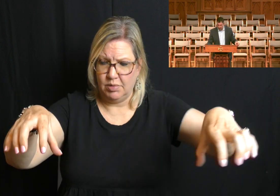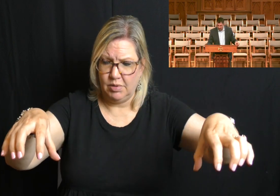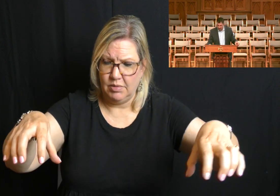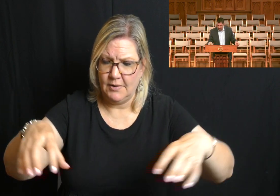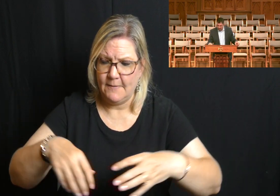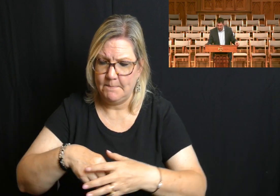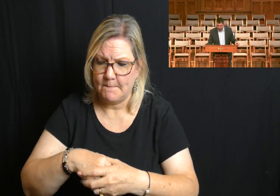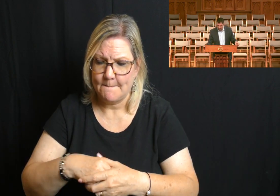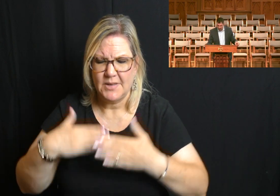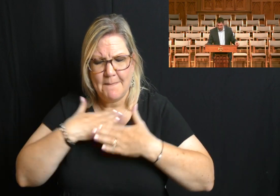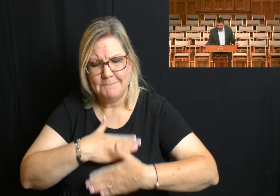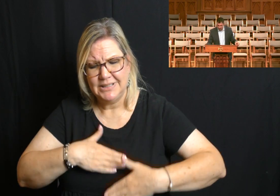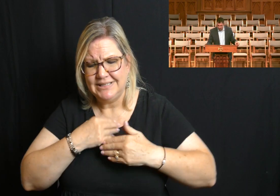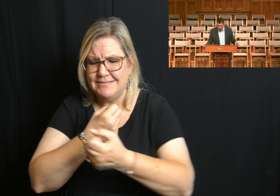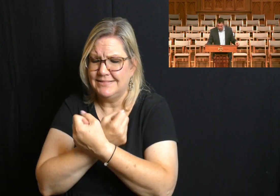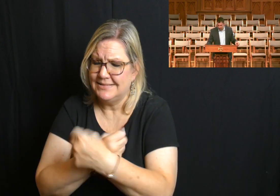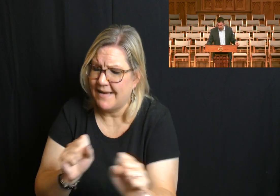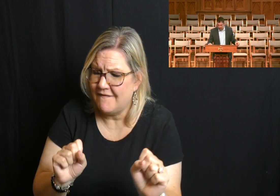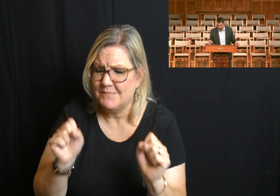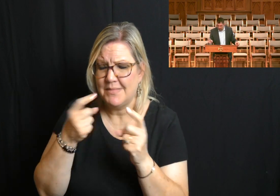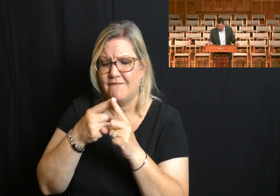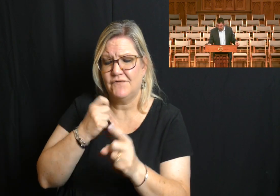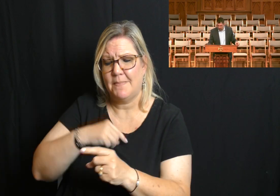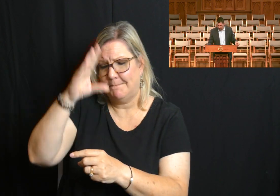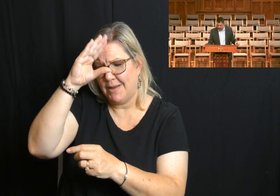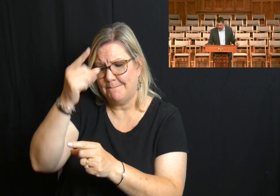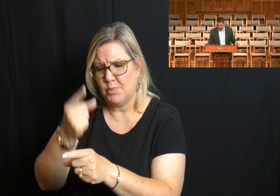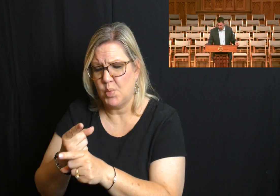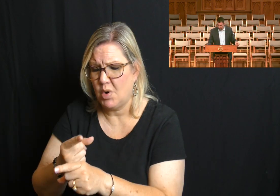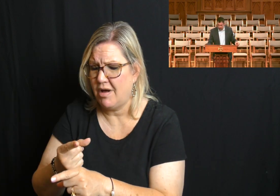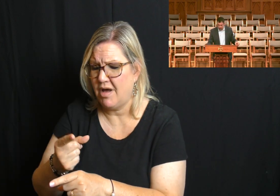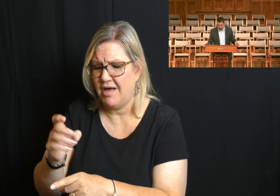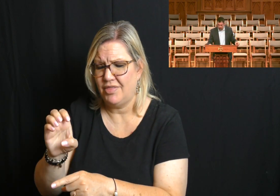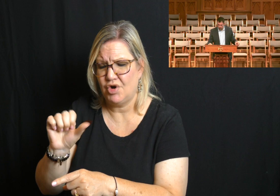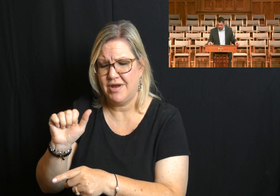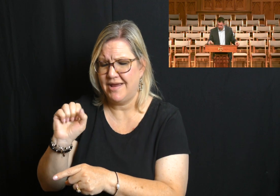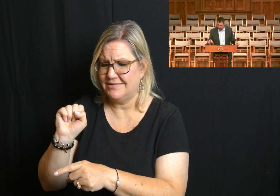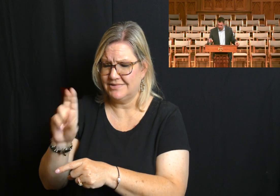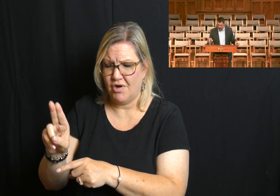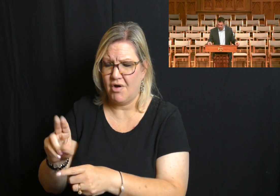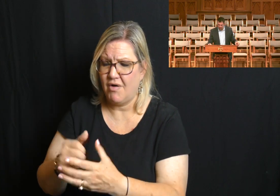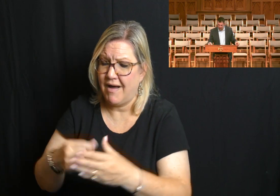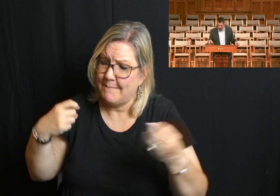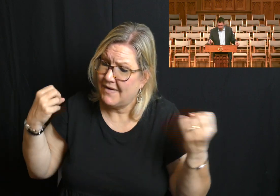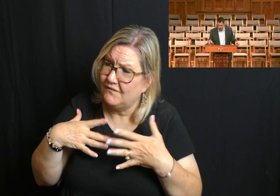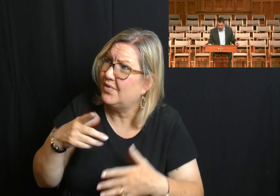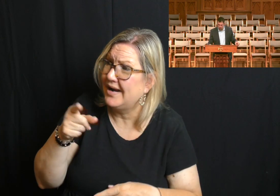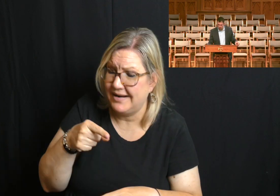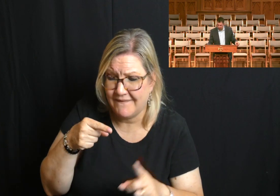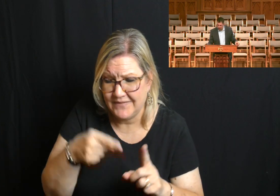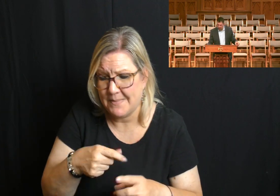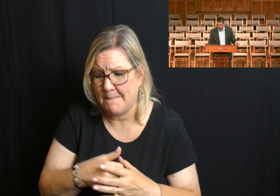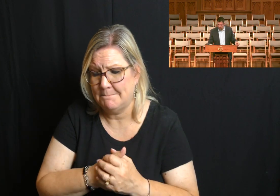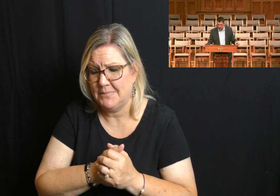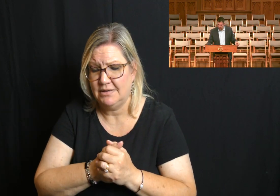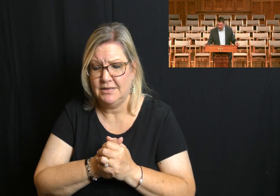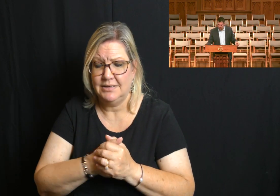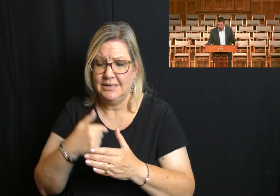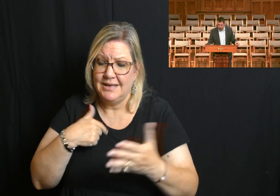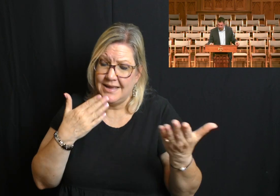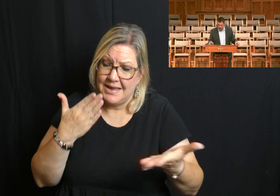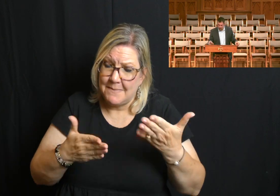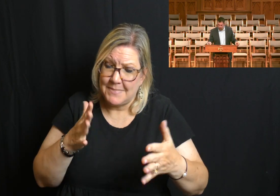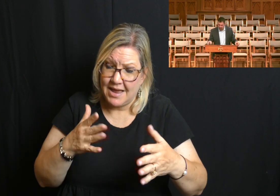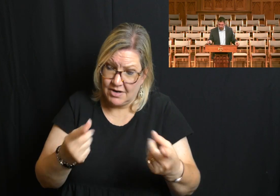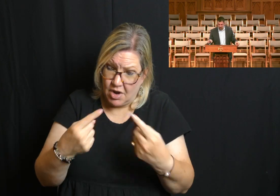come and attack me, the mothers and the children. You have said, I will cause you to prosper, and